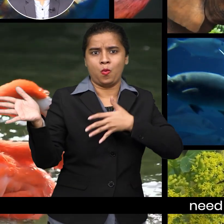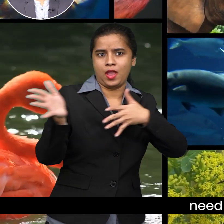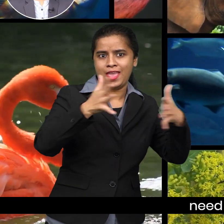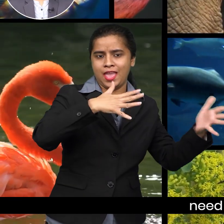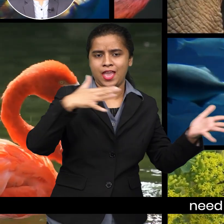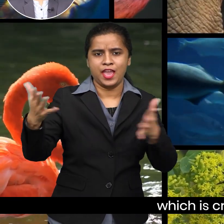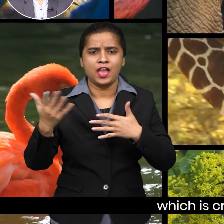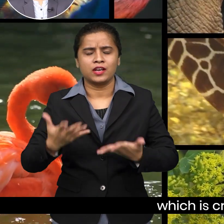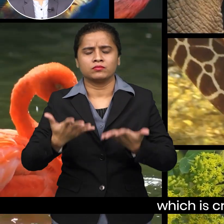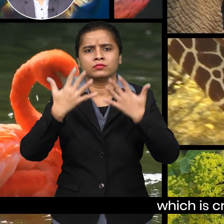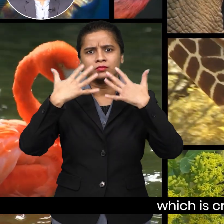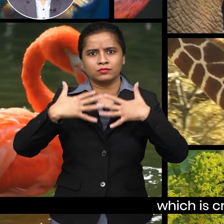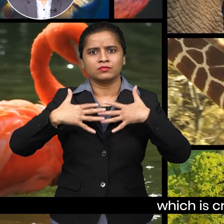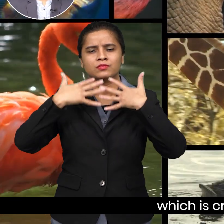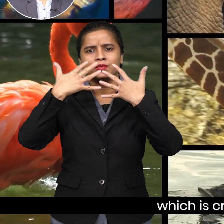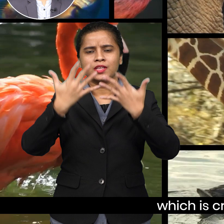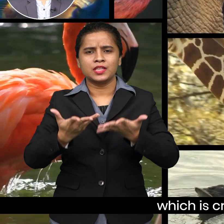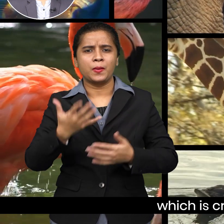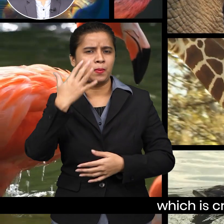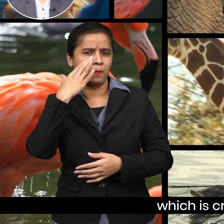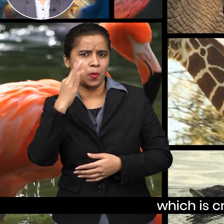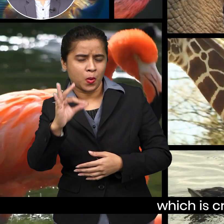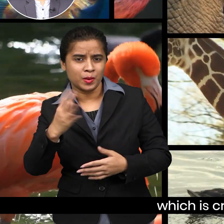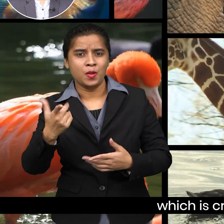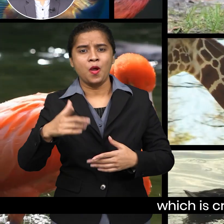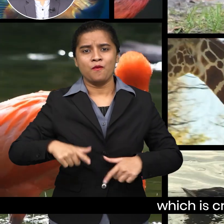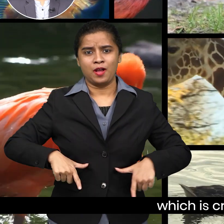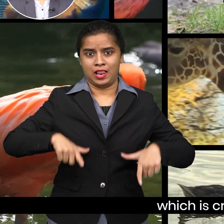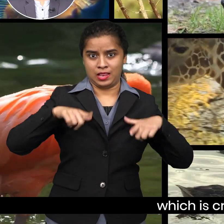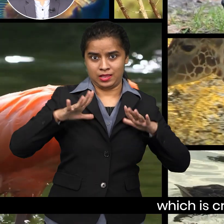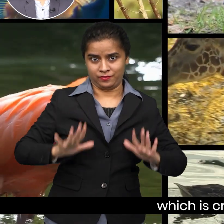breathing, which is crucial for their survival.